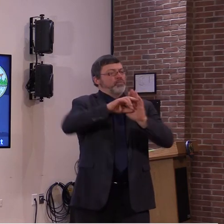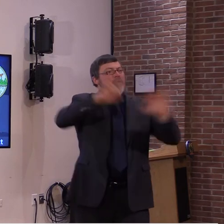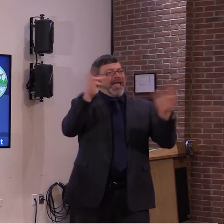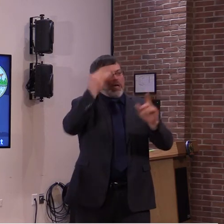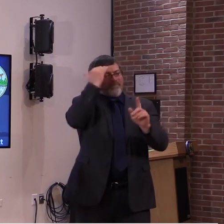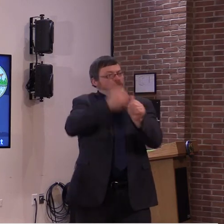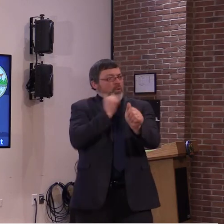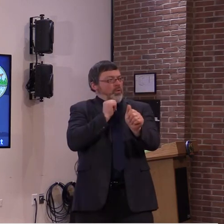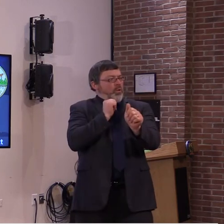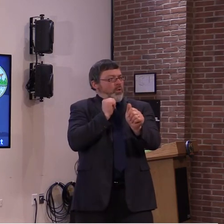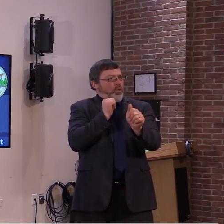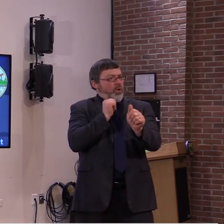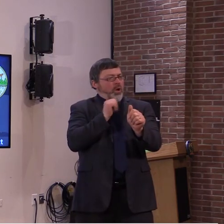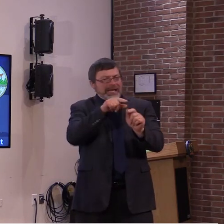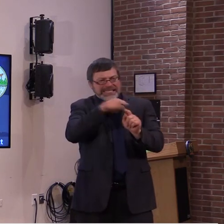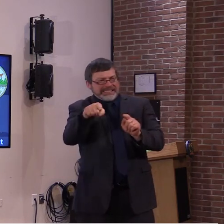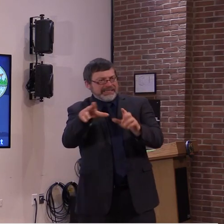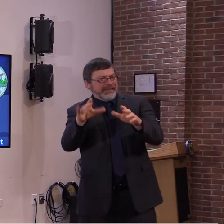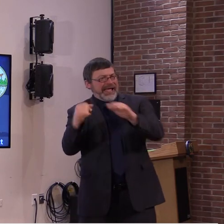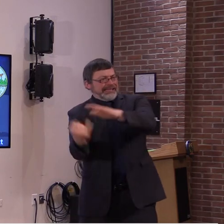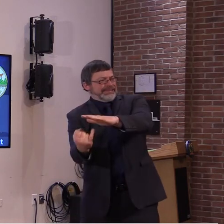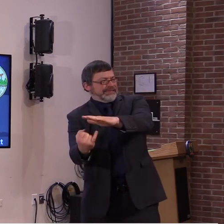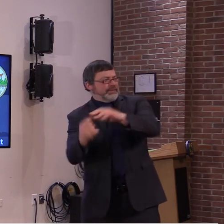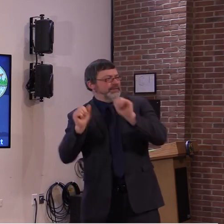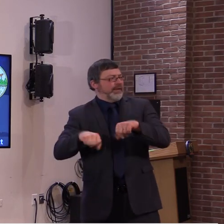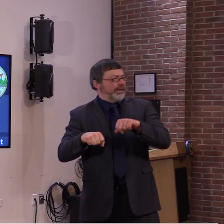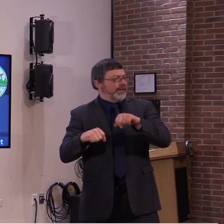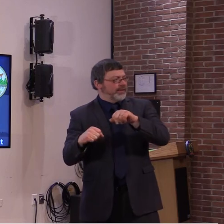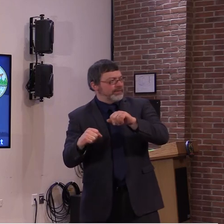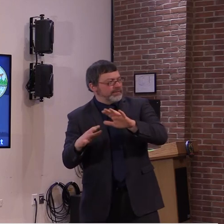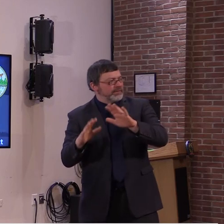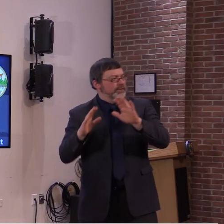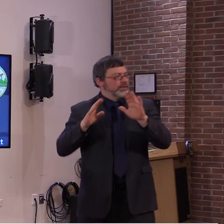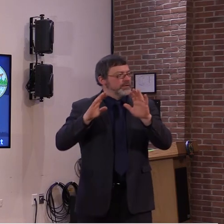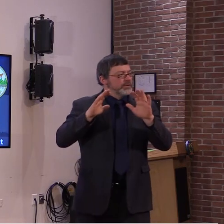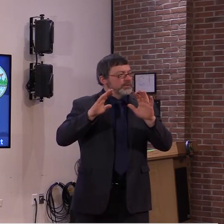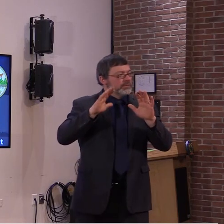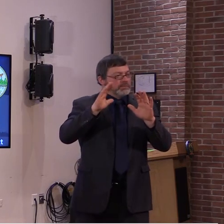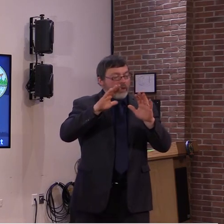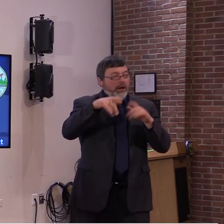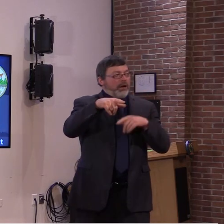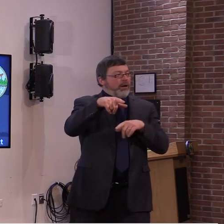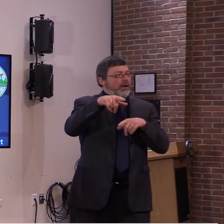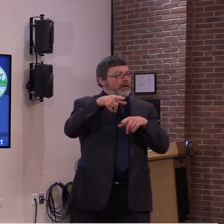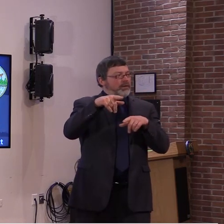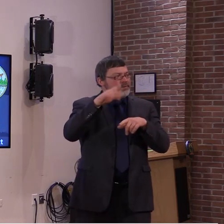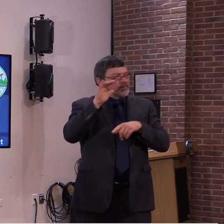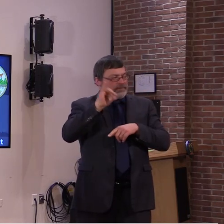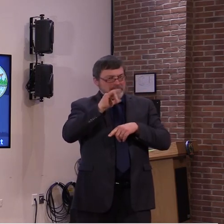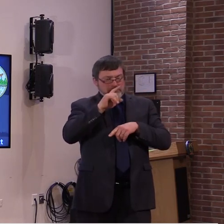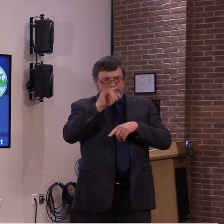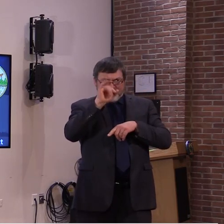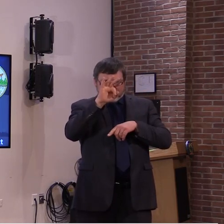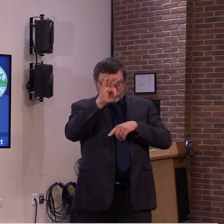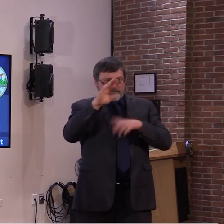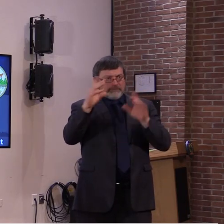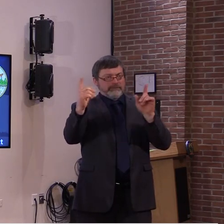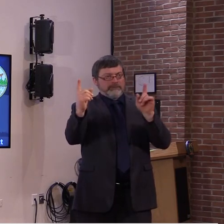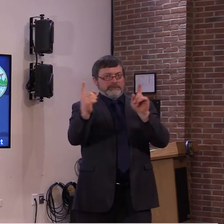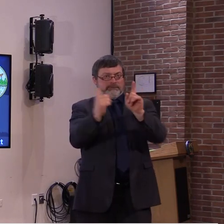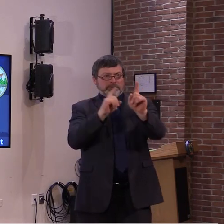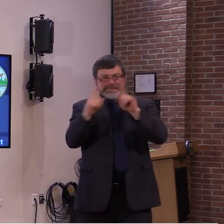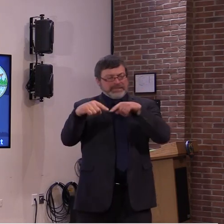of 15 minutes or more over a 24-hour period. So if you gathered with people or did not follow